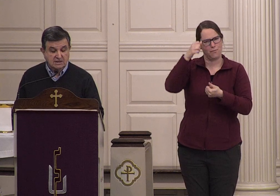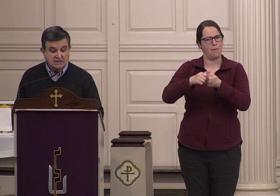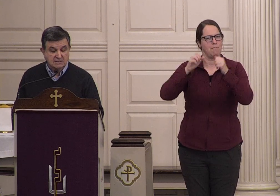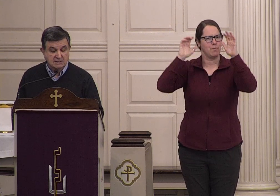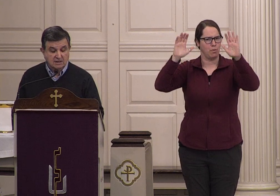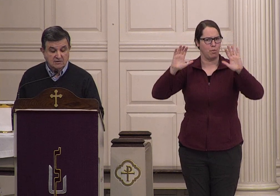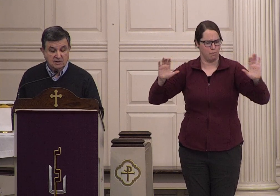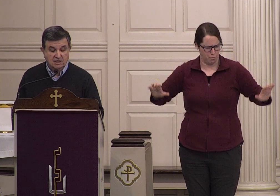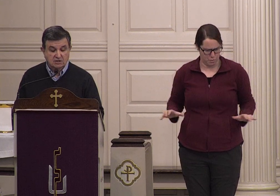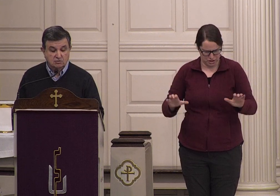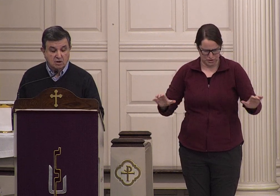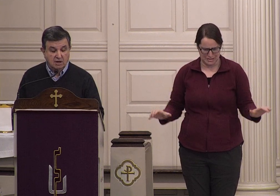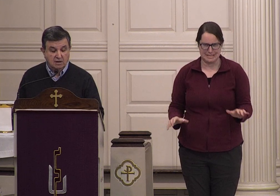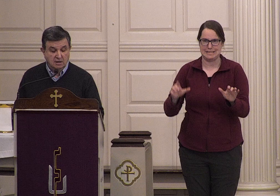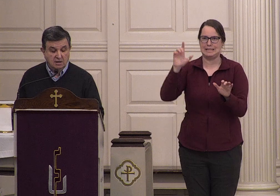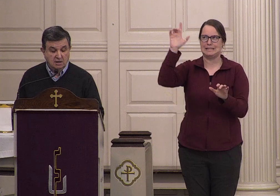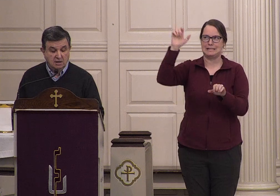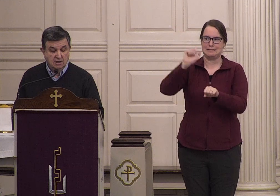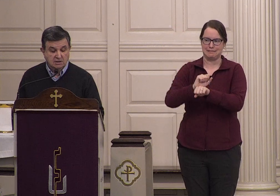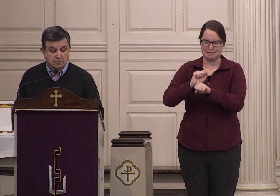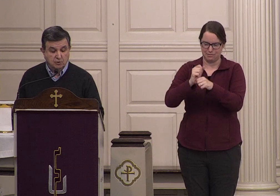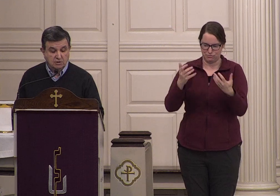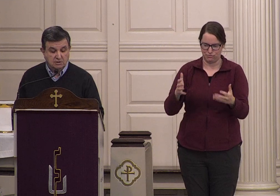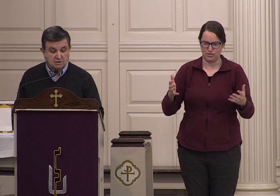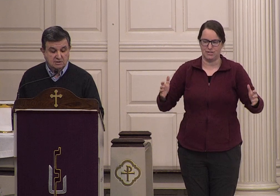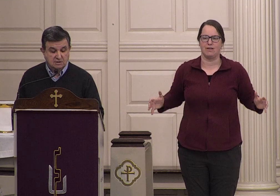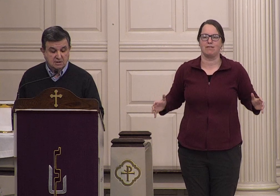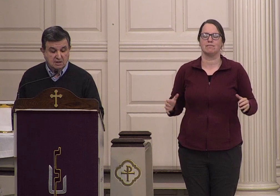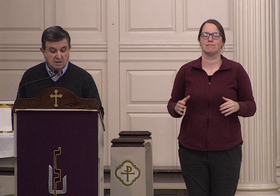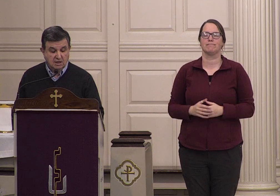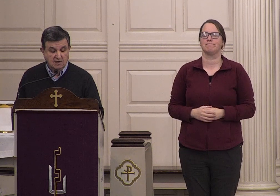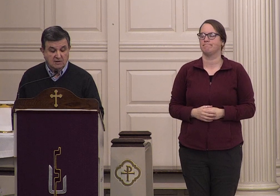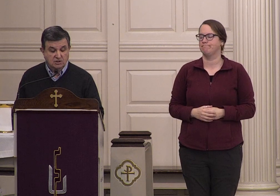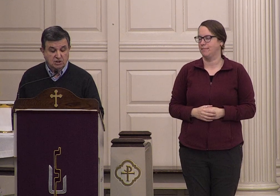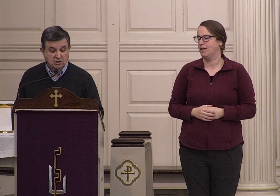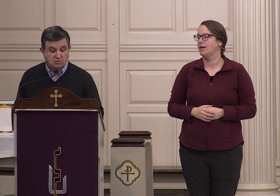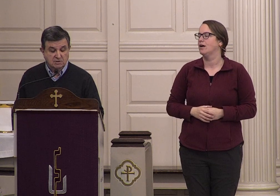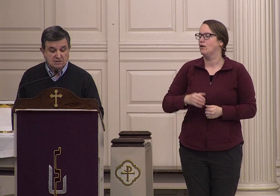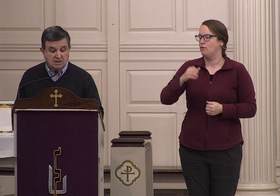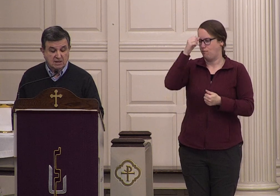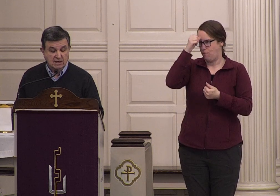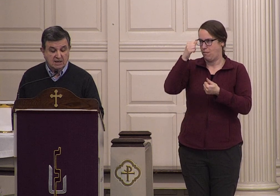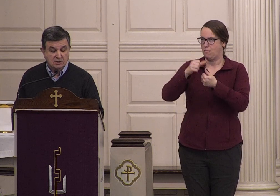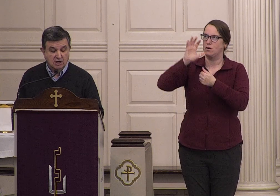deeds that he has wrought, his portents, and the judgments he has uttered.